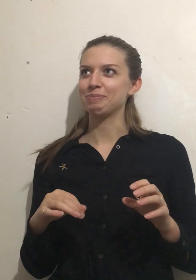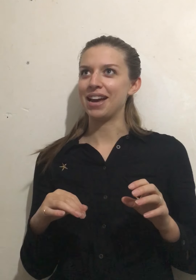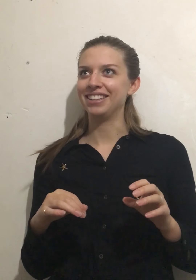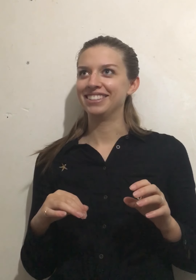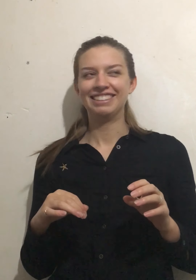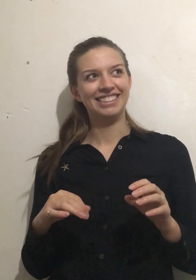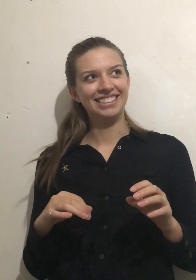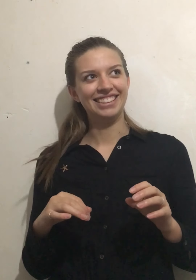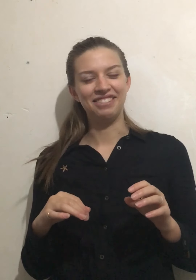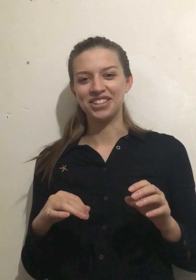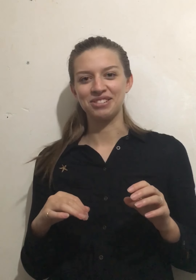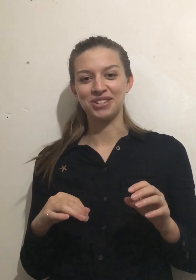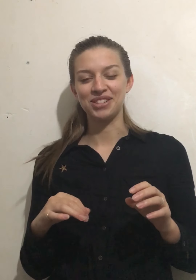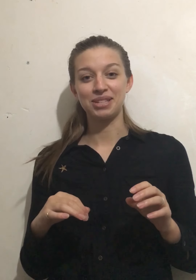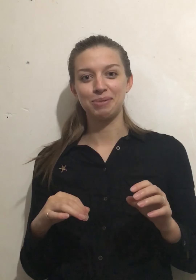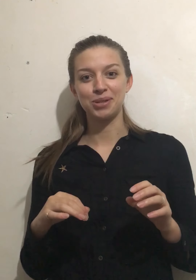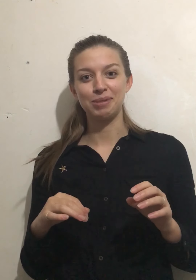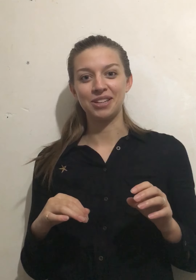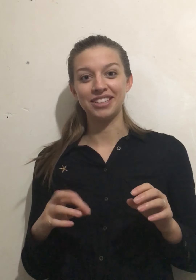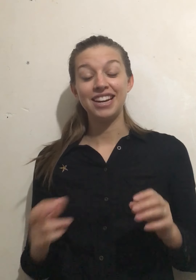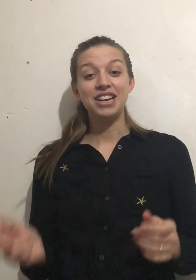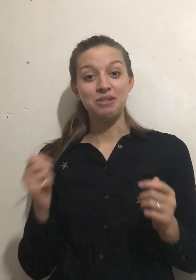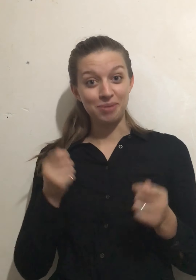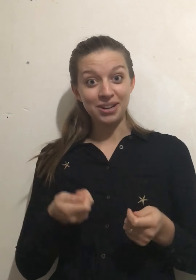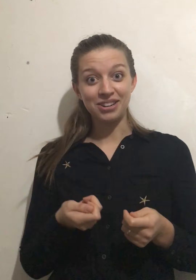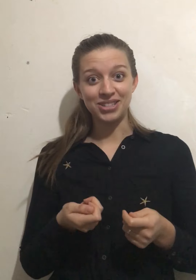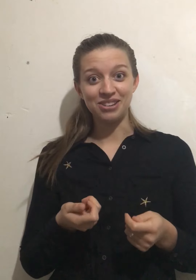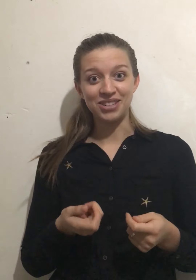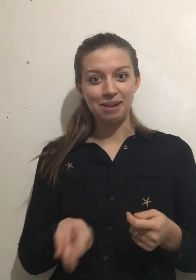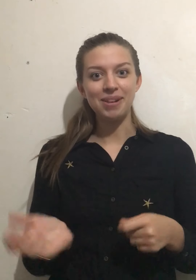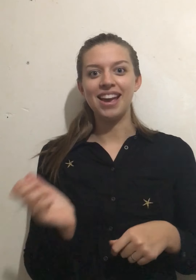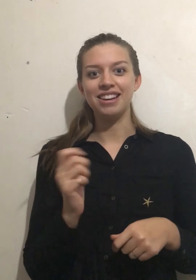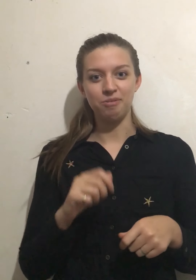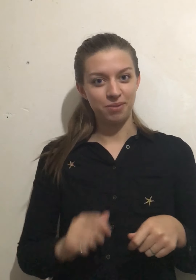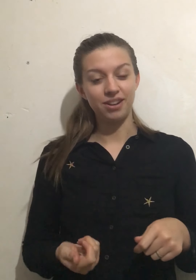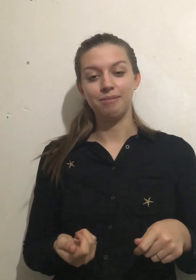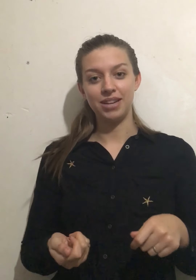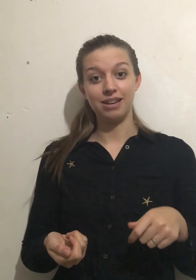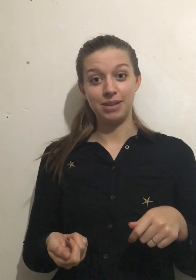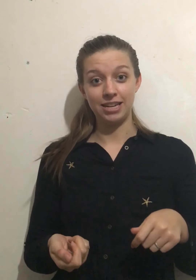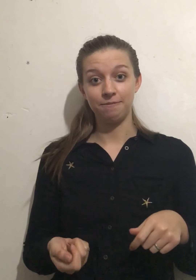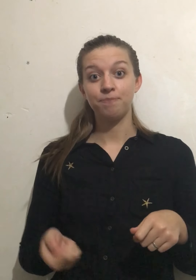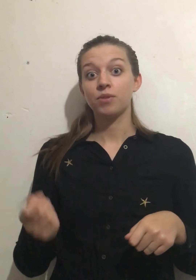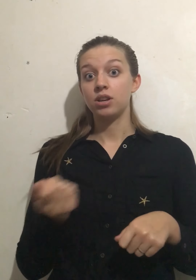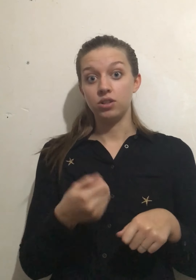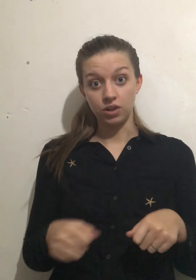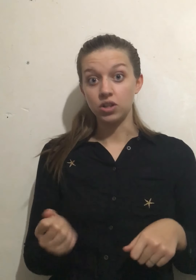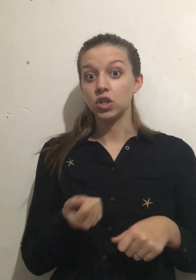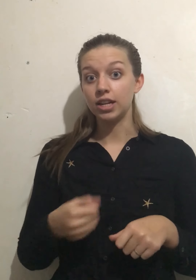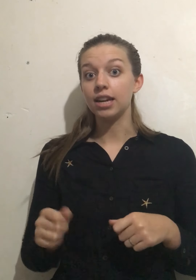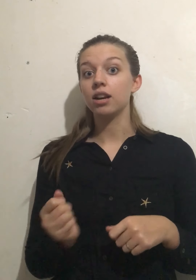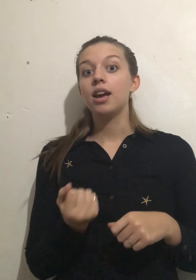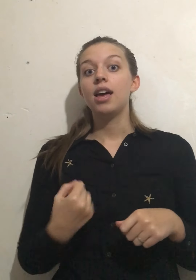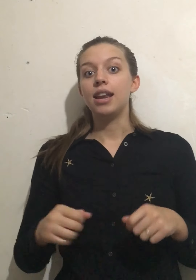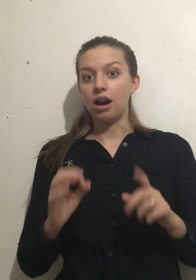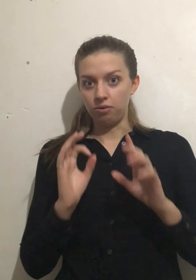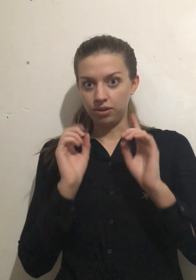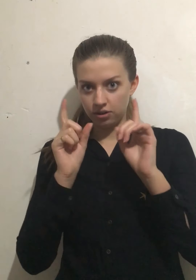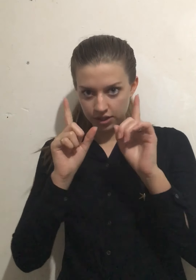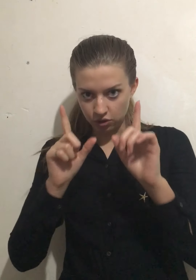saucepan, I'm not sure which one it's supposed to be called, you put it on your stovetop and you put it on medium heat. You start stirring it. Now, here's the